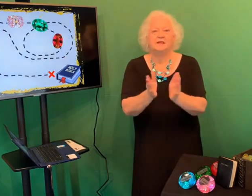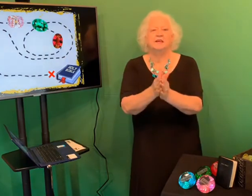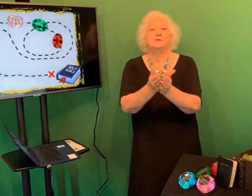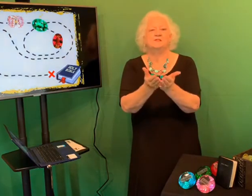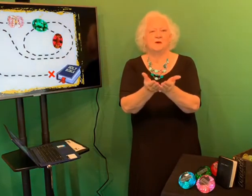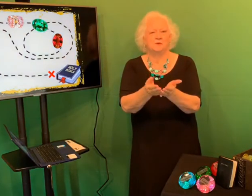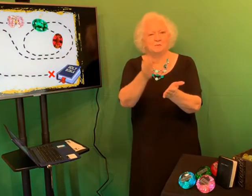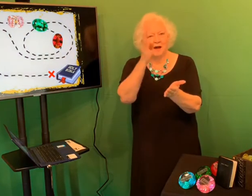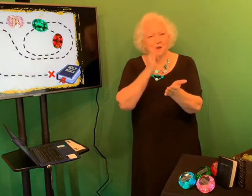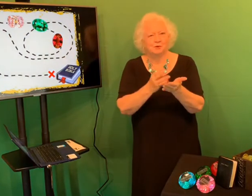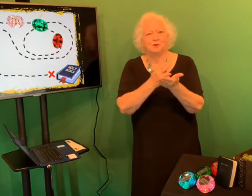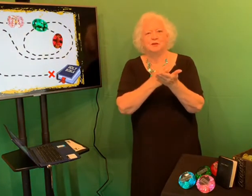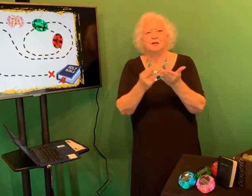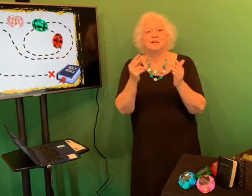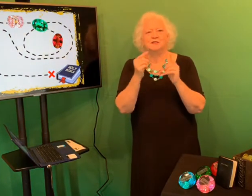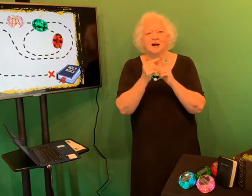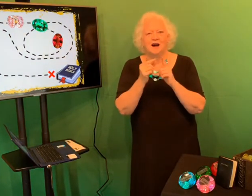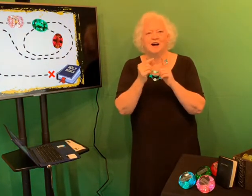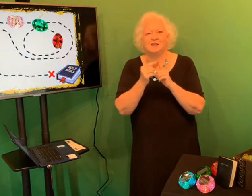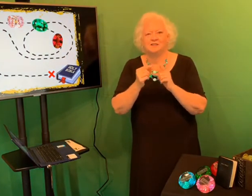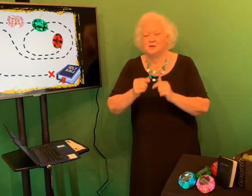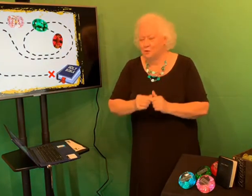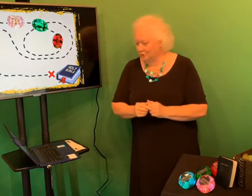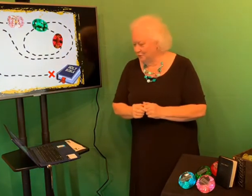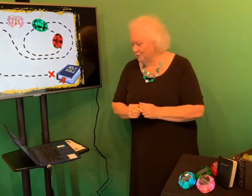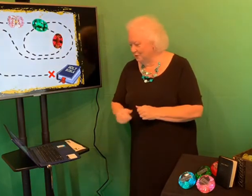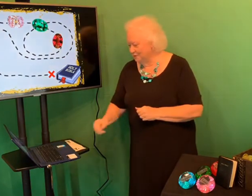It was on the Bible, God's holy word.